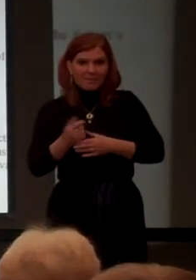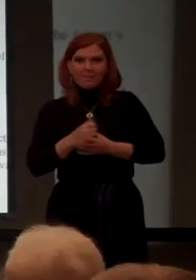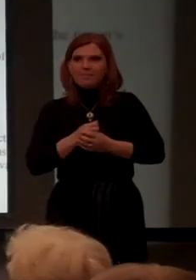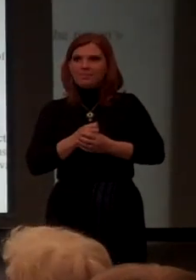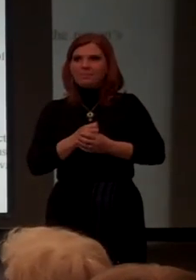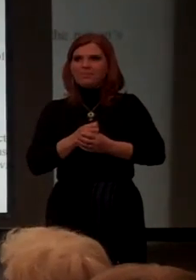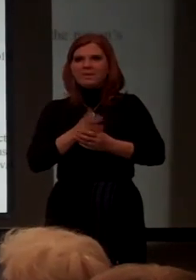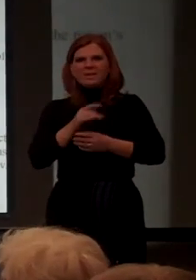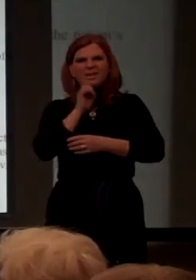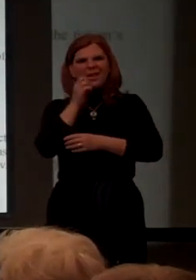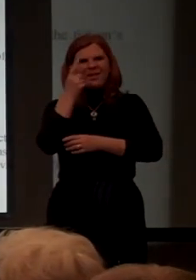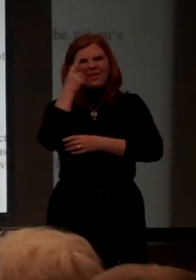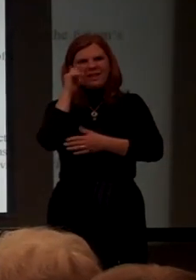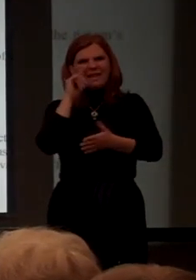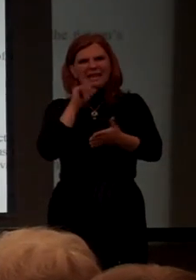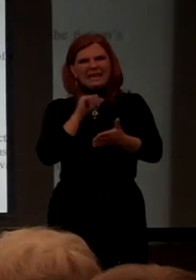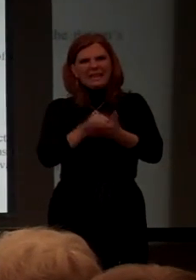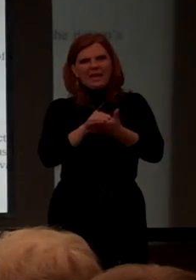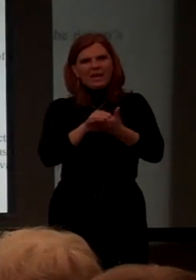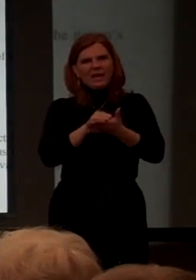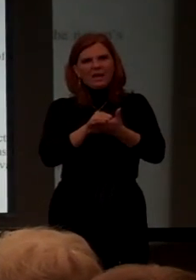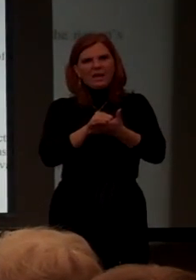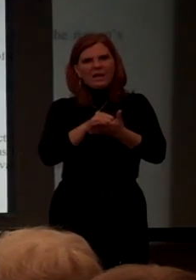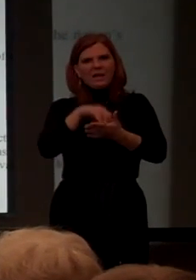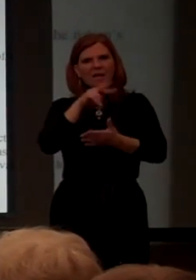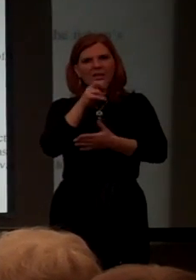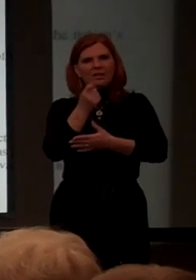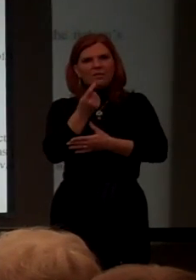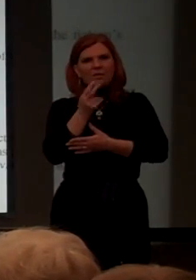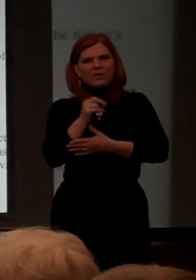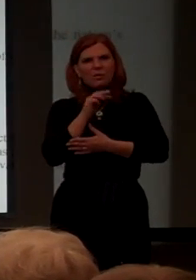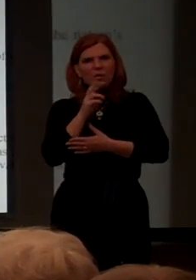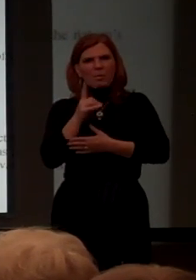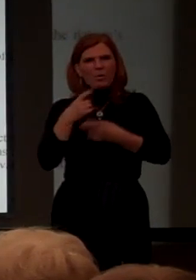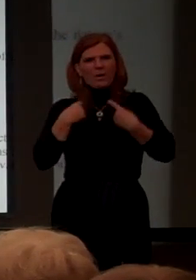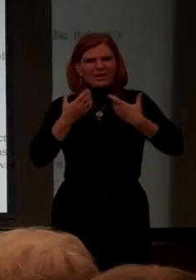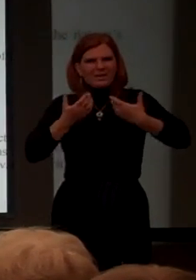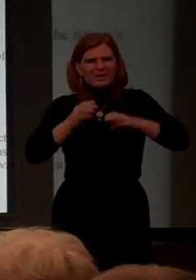Did I ever think that the Victorian Mall had a chance in Wheeling? Not a